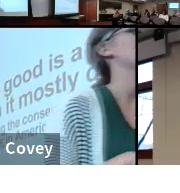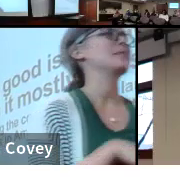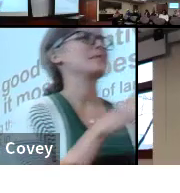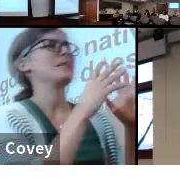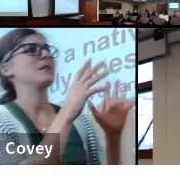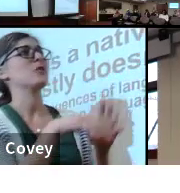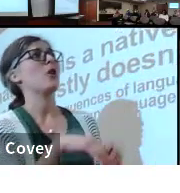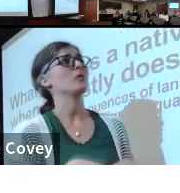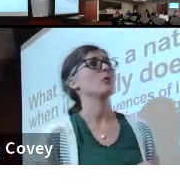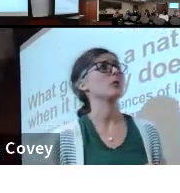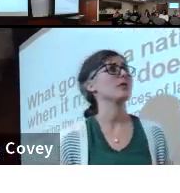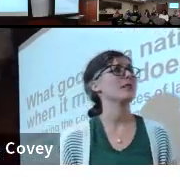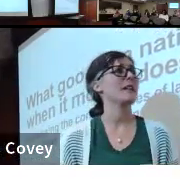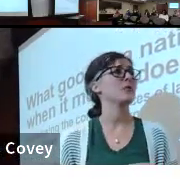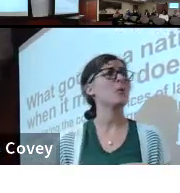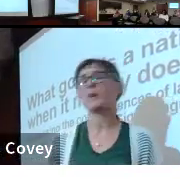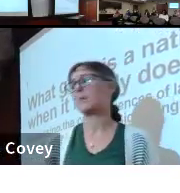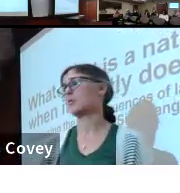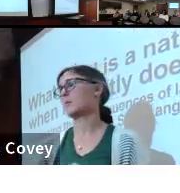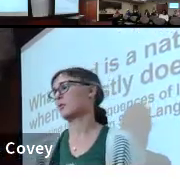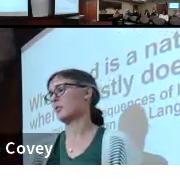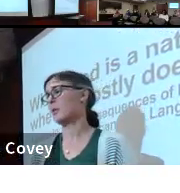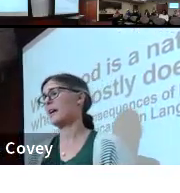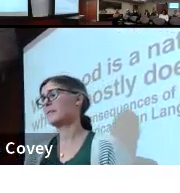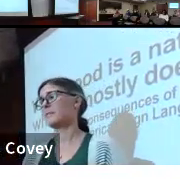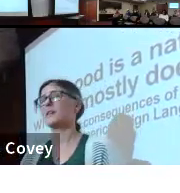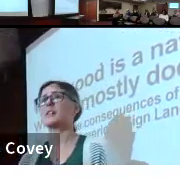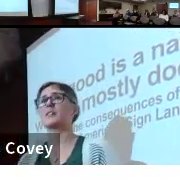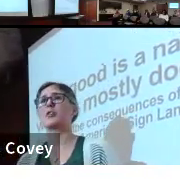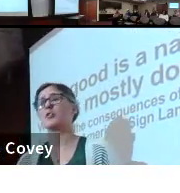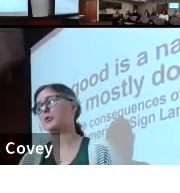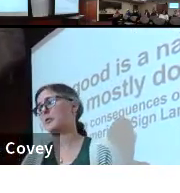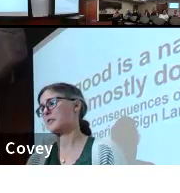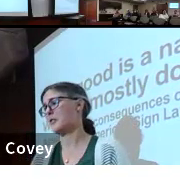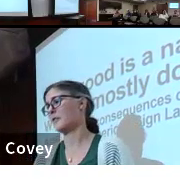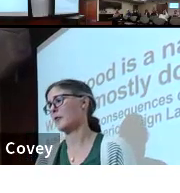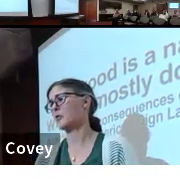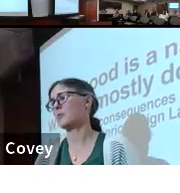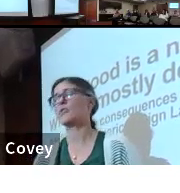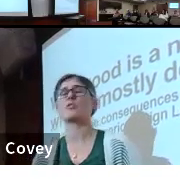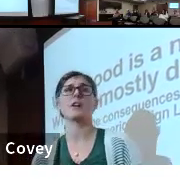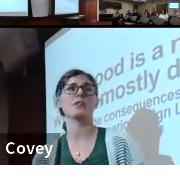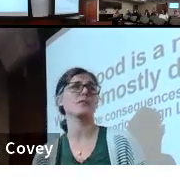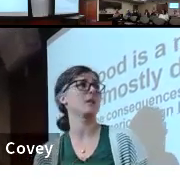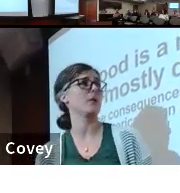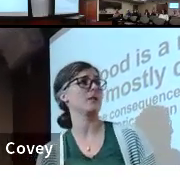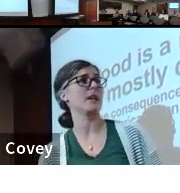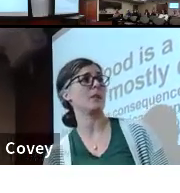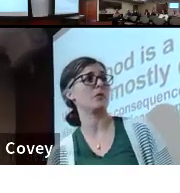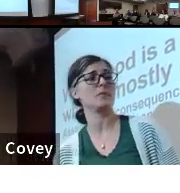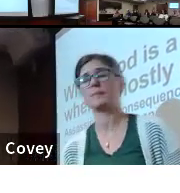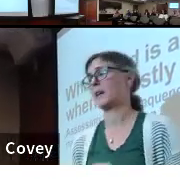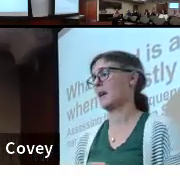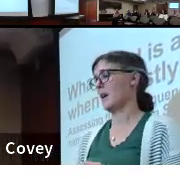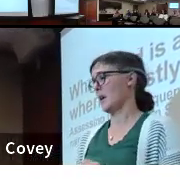state is this talk, What Good is a Native Norm, when it mostly doesn't apply, assessing the consequences of language deprivation on narratives in American